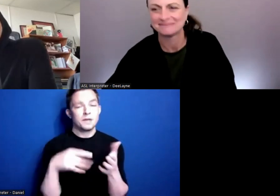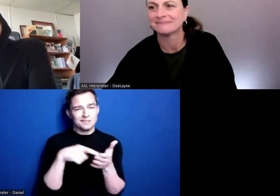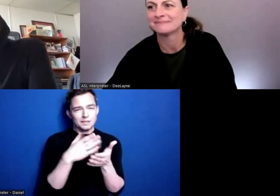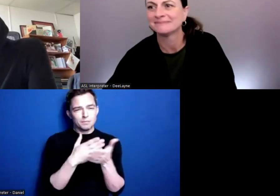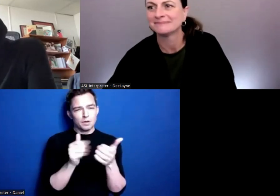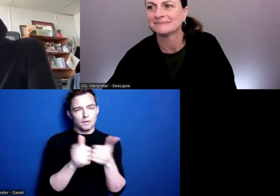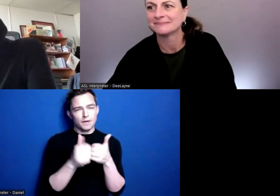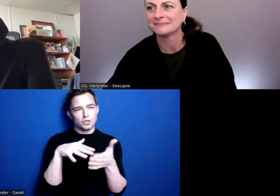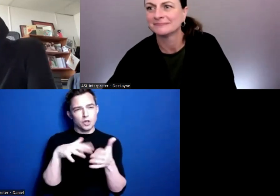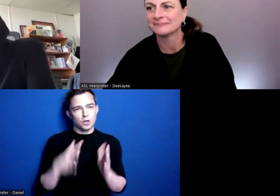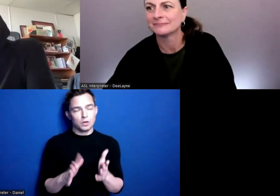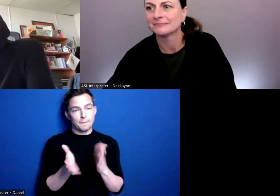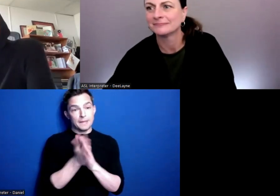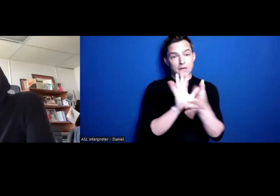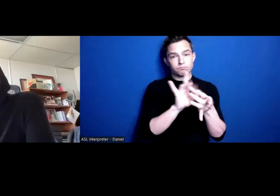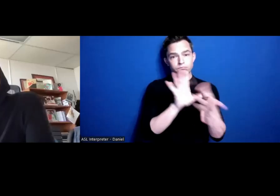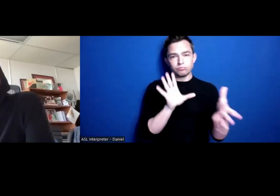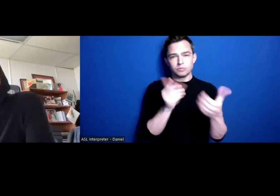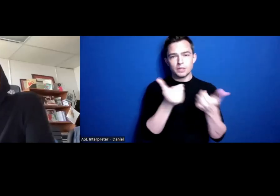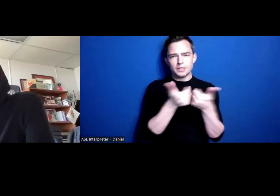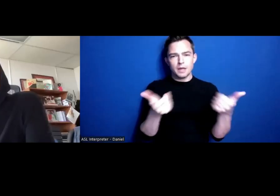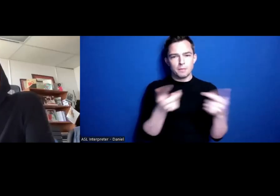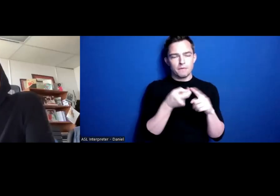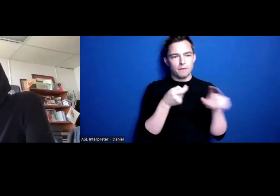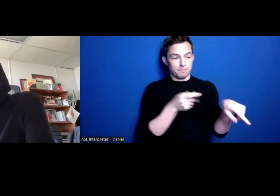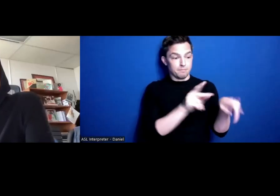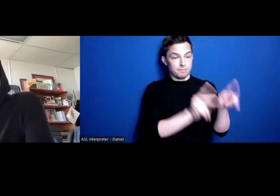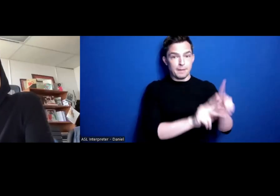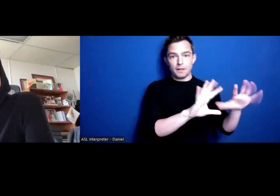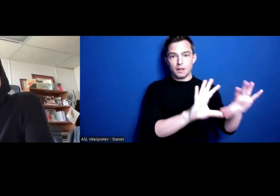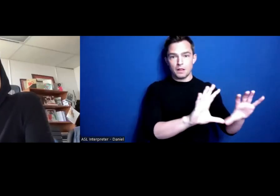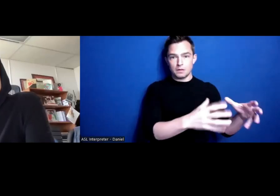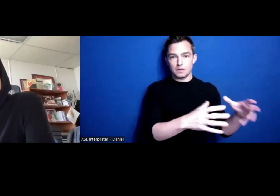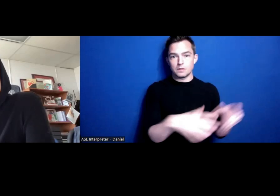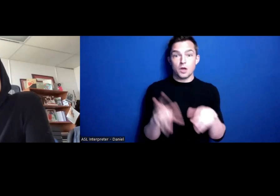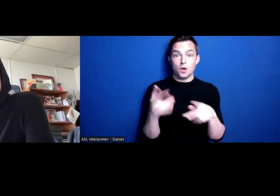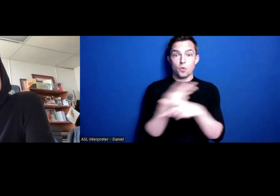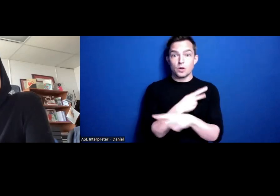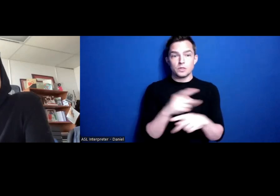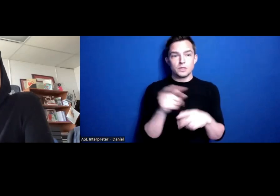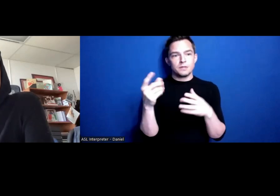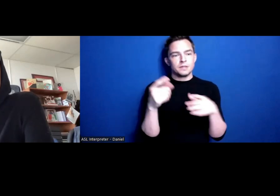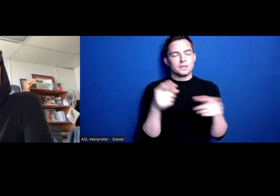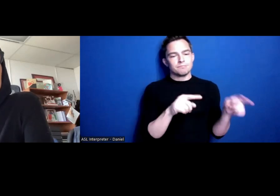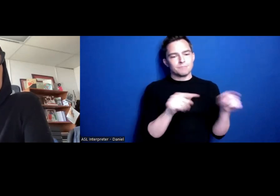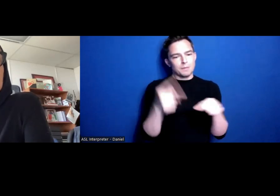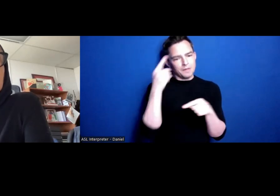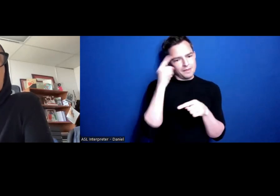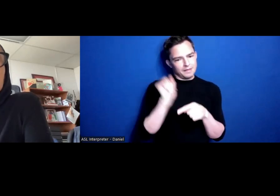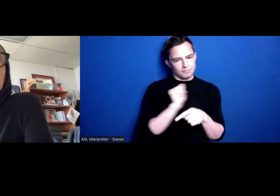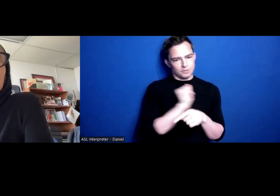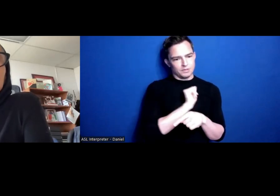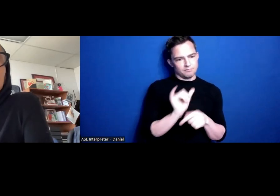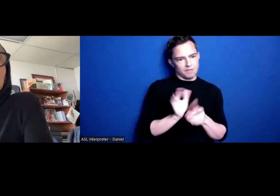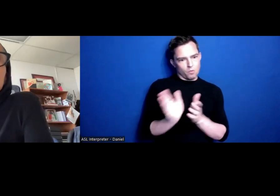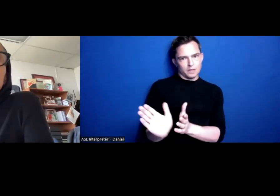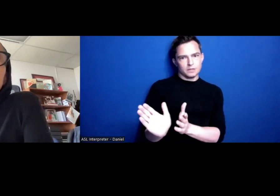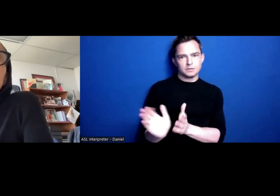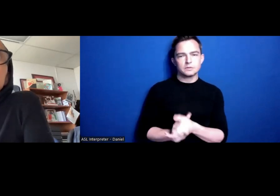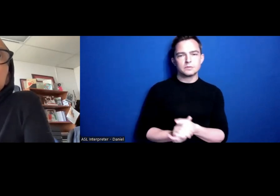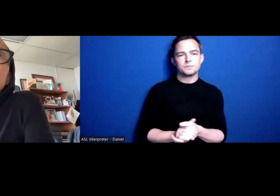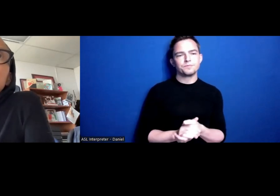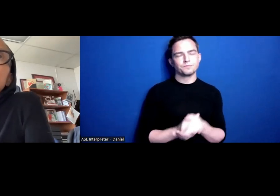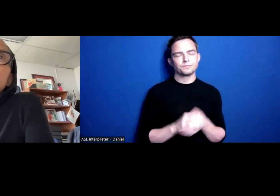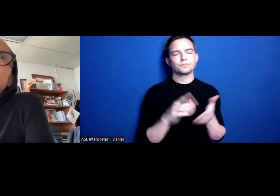to be disconnected and separated from the people, and worse, come to think of ourselves that way.